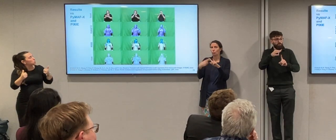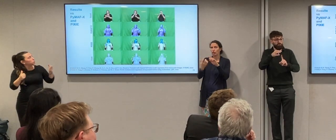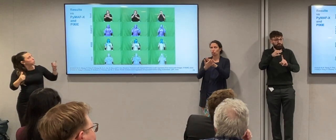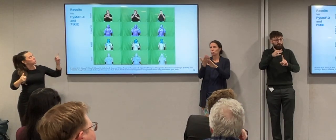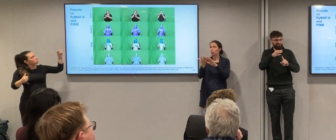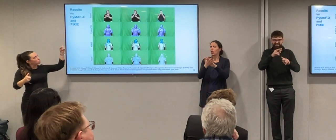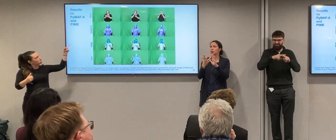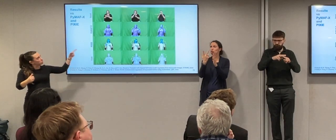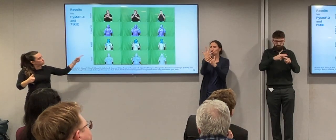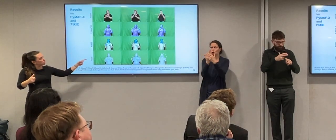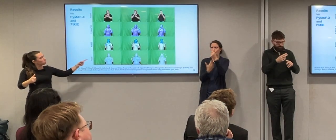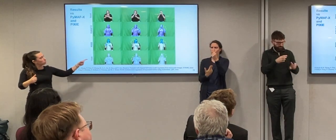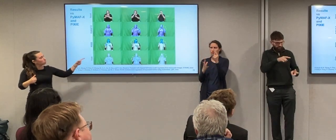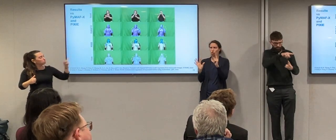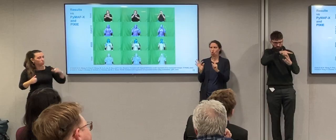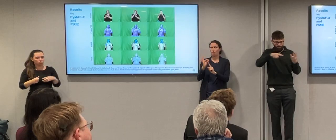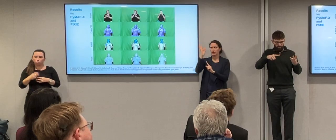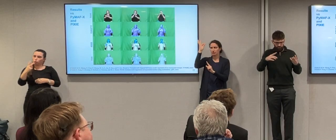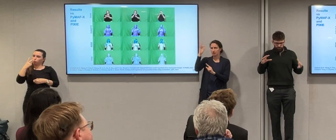joint optimization, I would say.